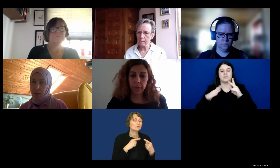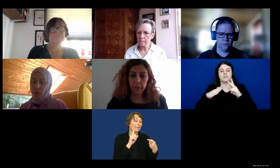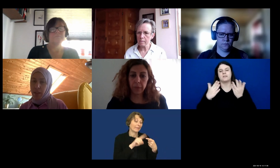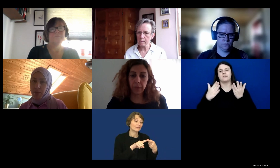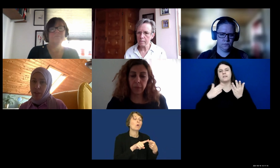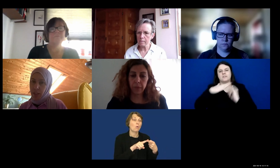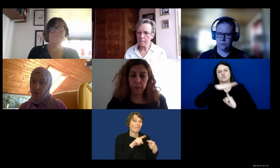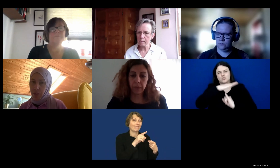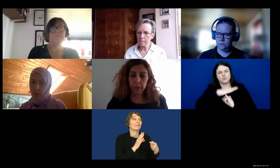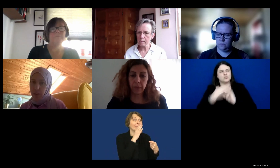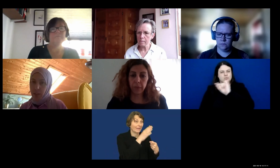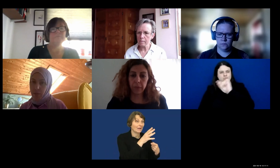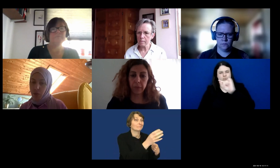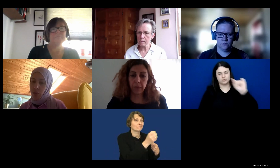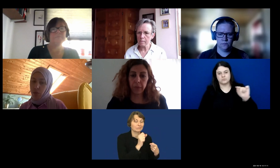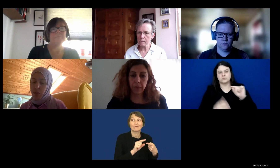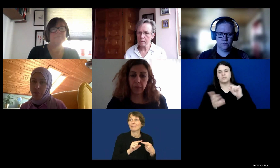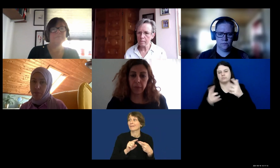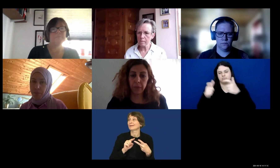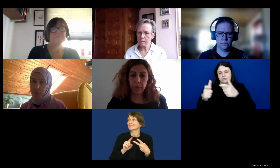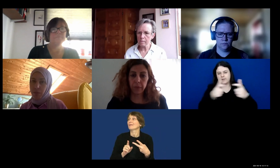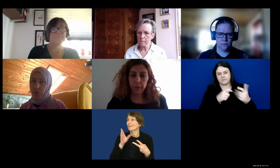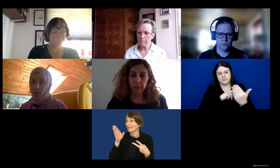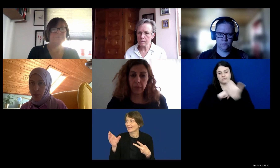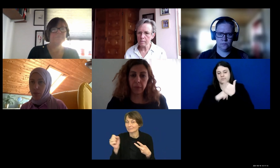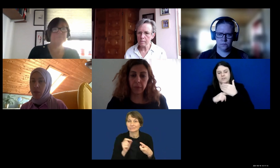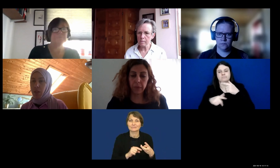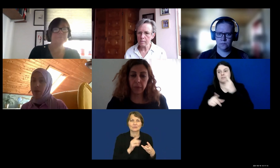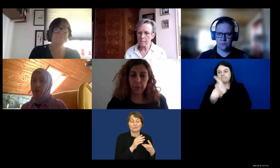get the funding for these tools.